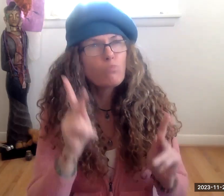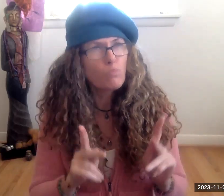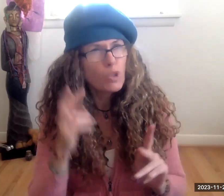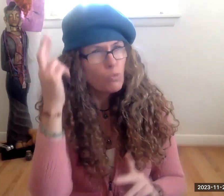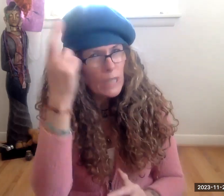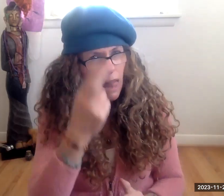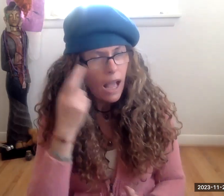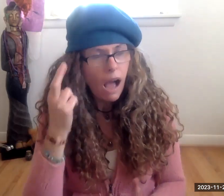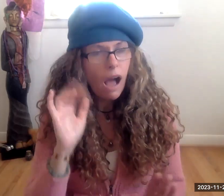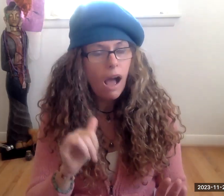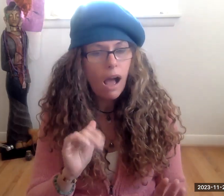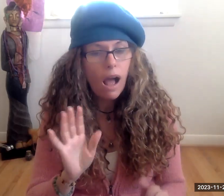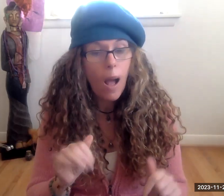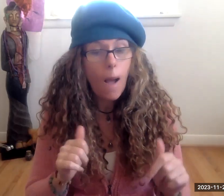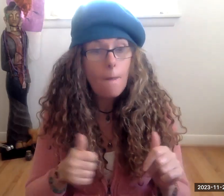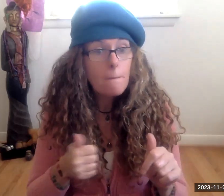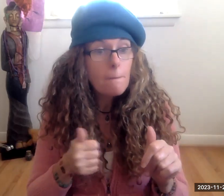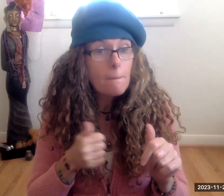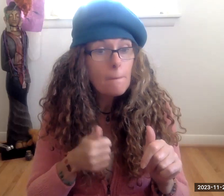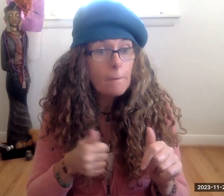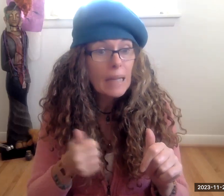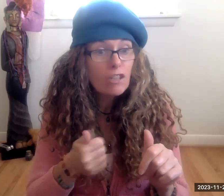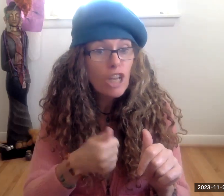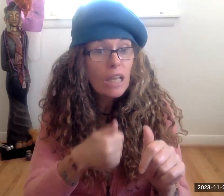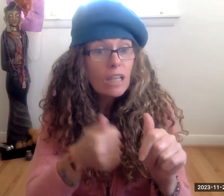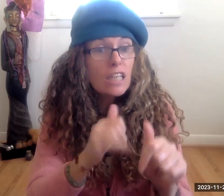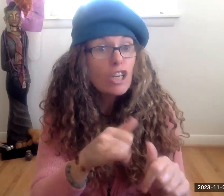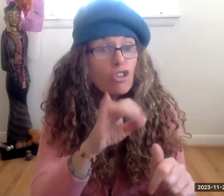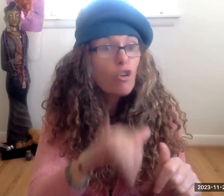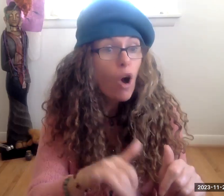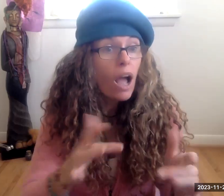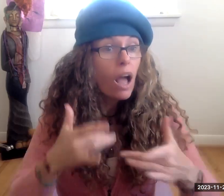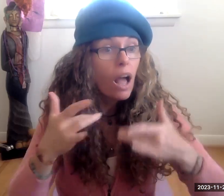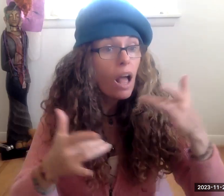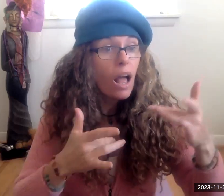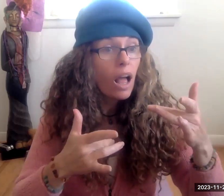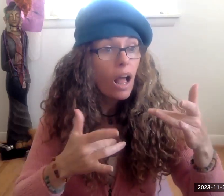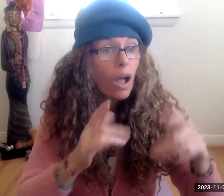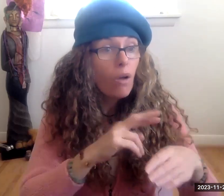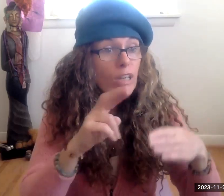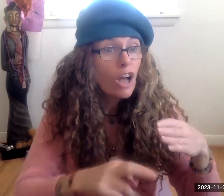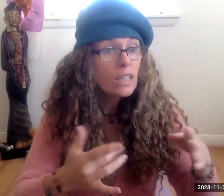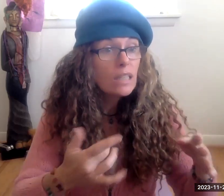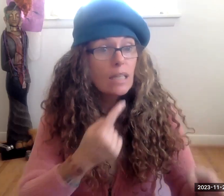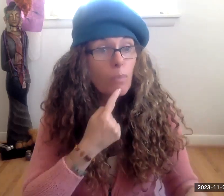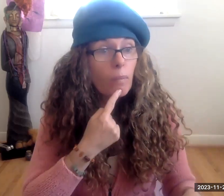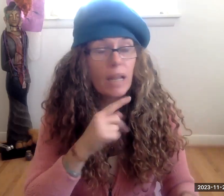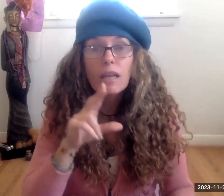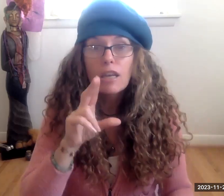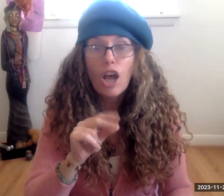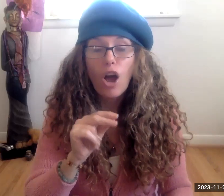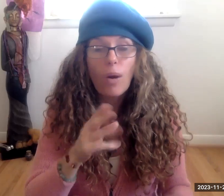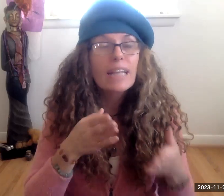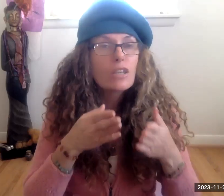it is not pursuing after joy that results in disappointment. It is the wrong